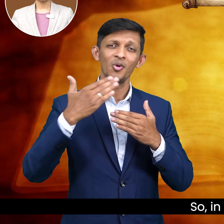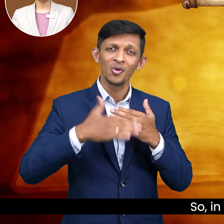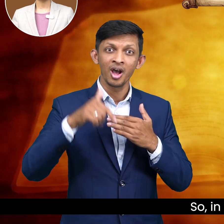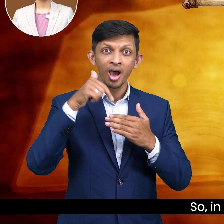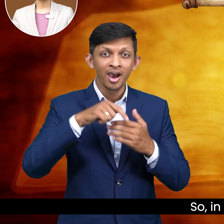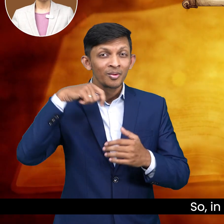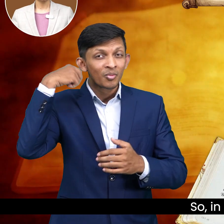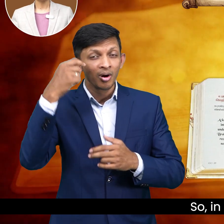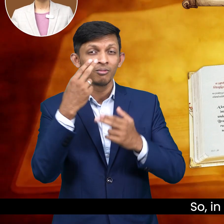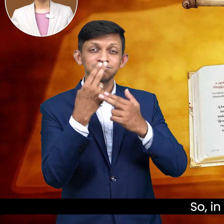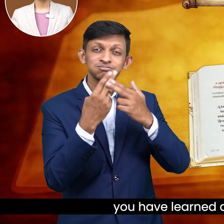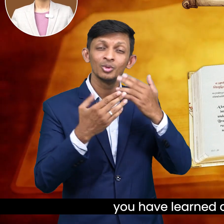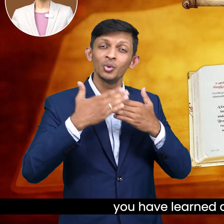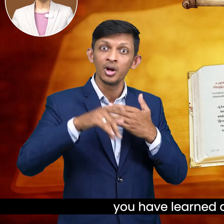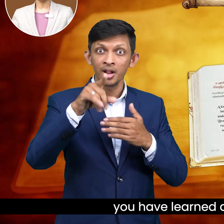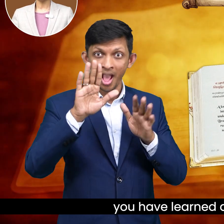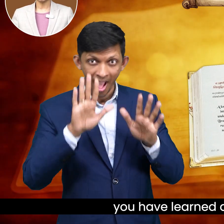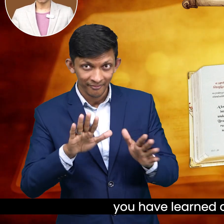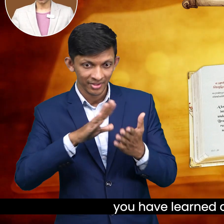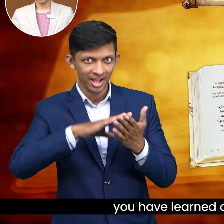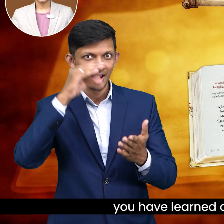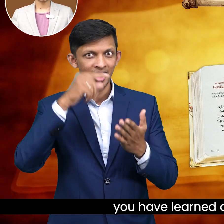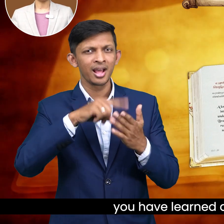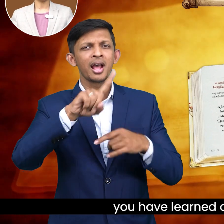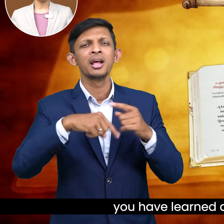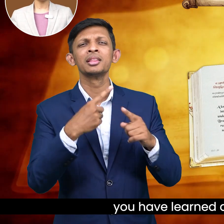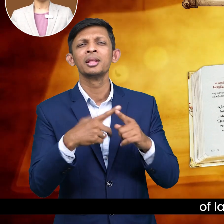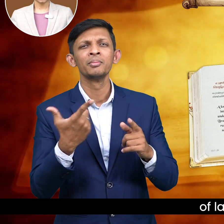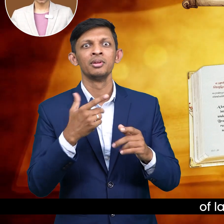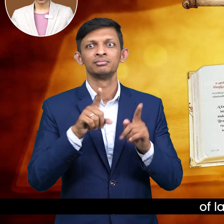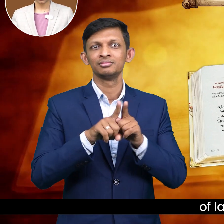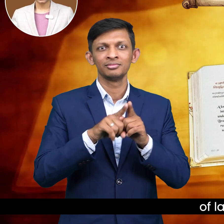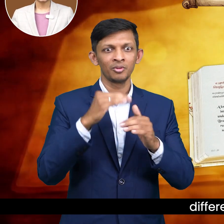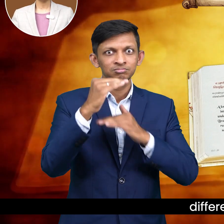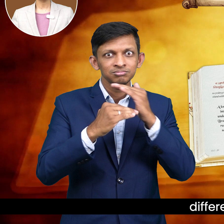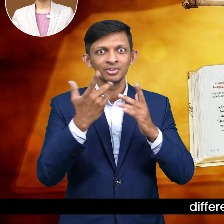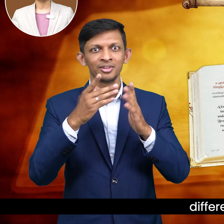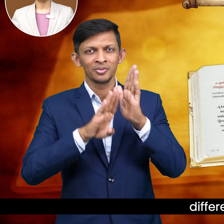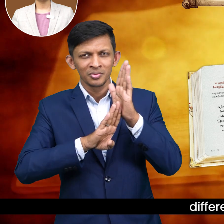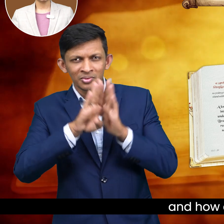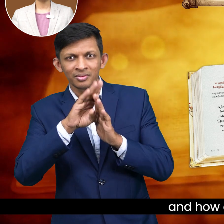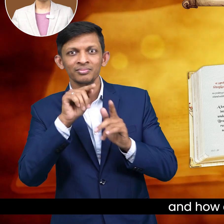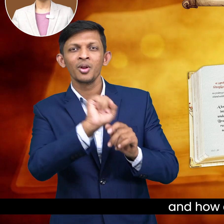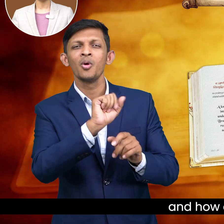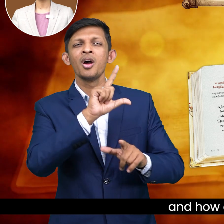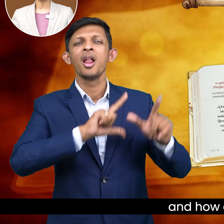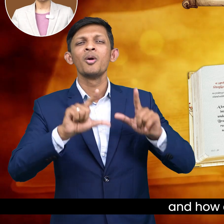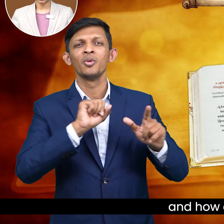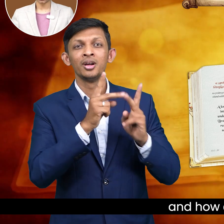So, in this video, you have learned about the development of language, different scripts,